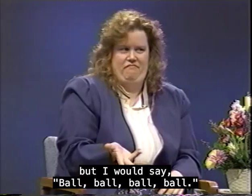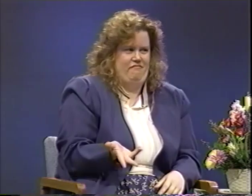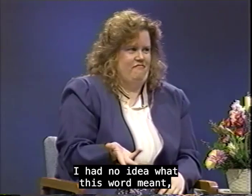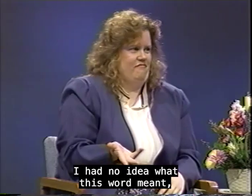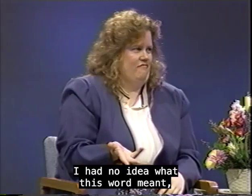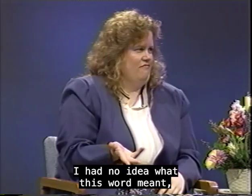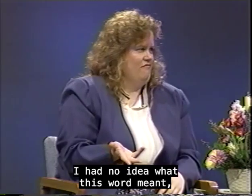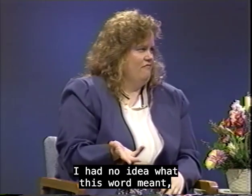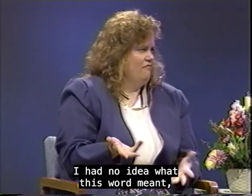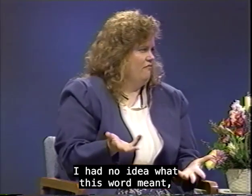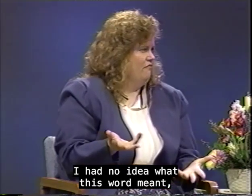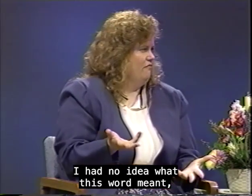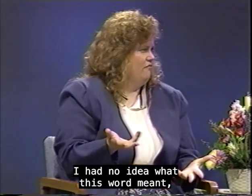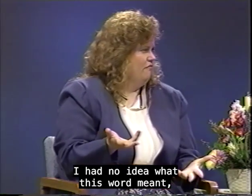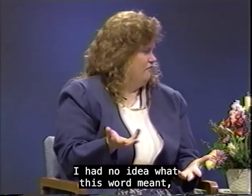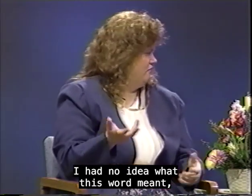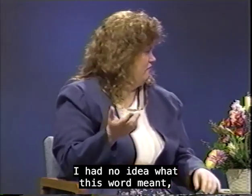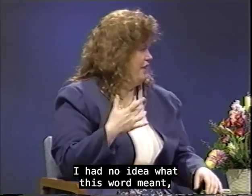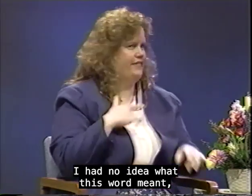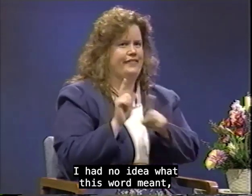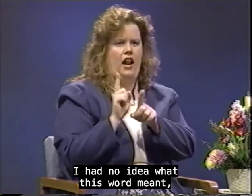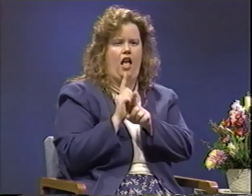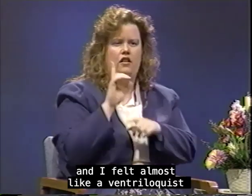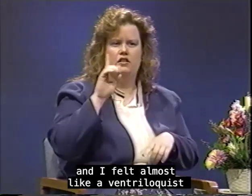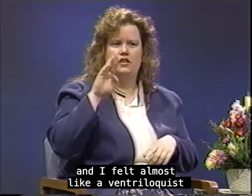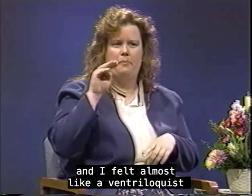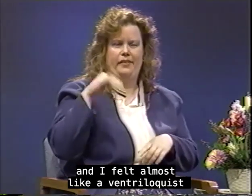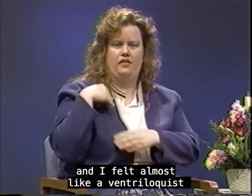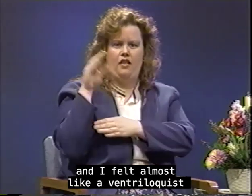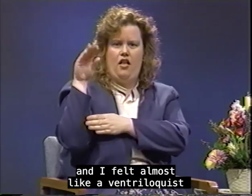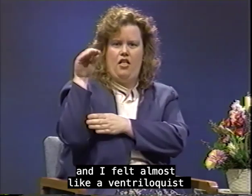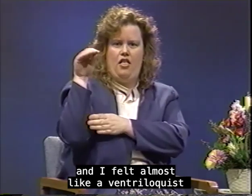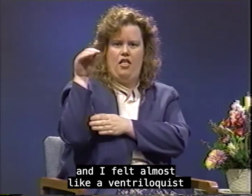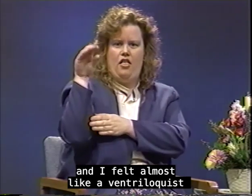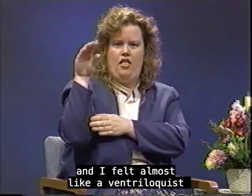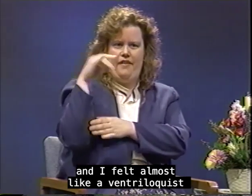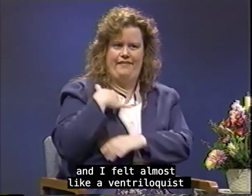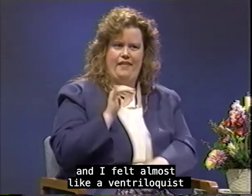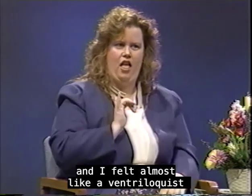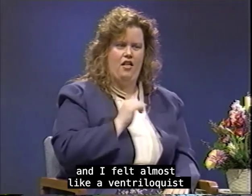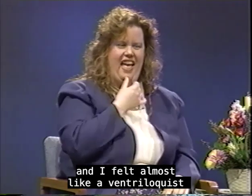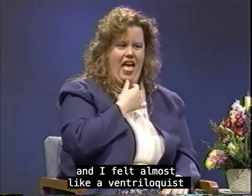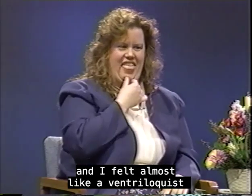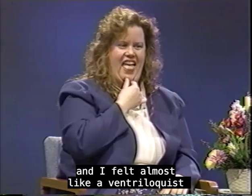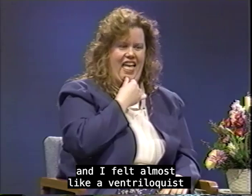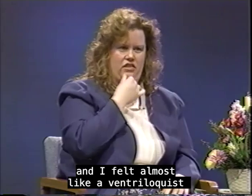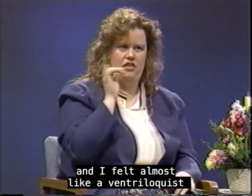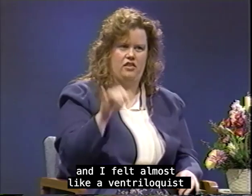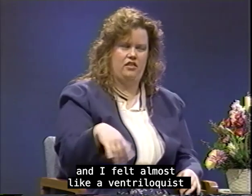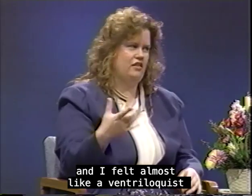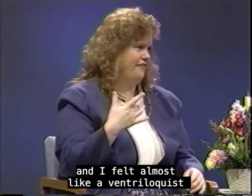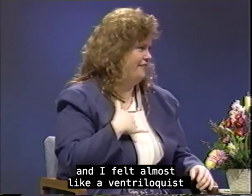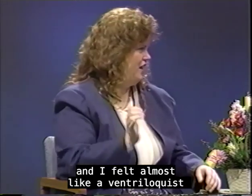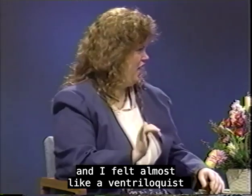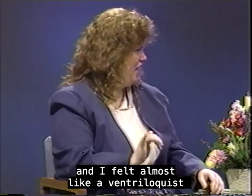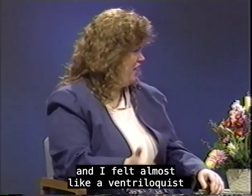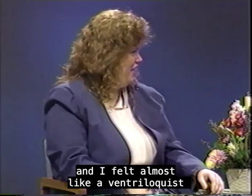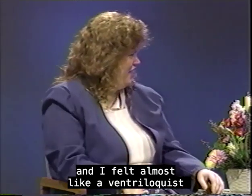ball. I had no idea what this word meant. And I felt almost like a